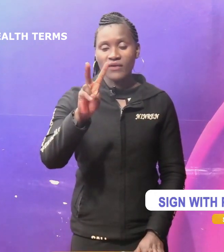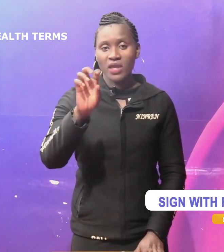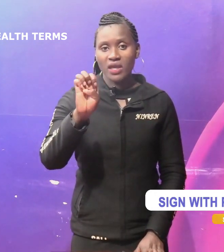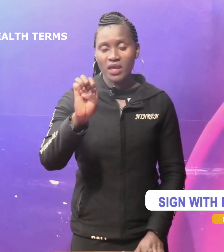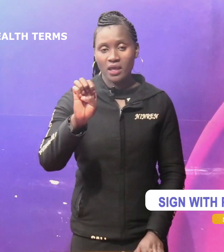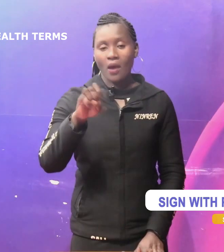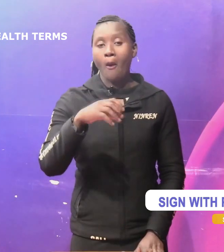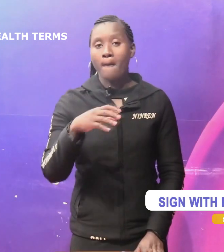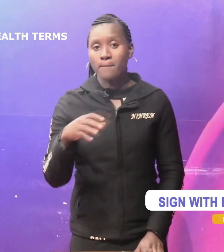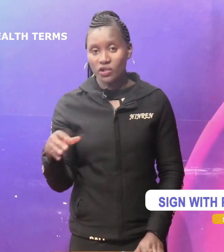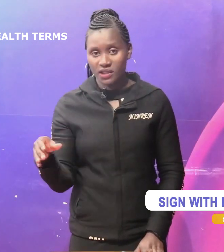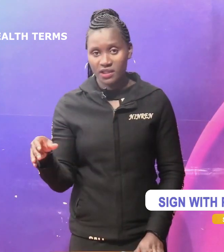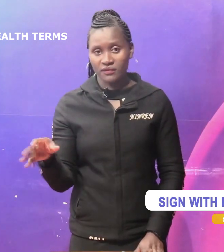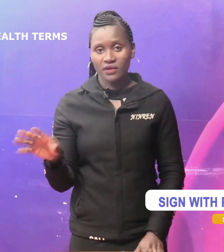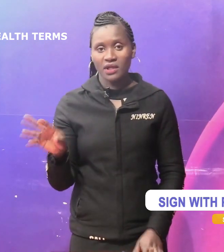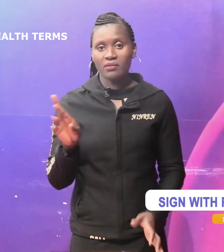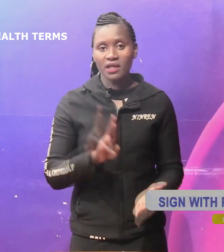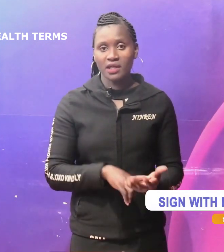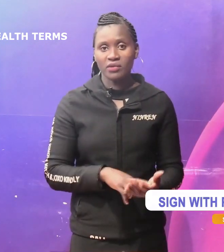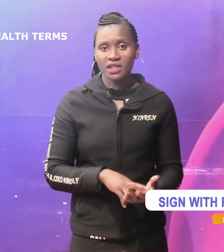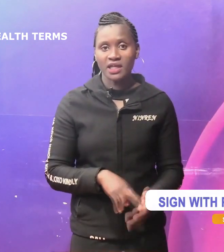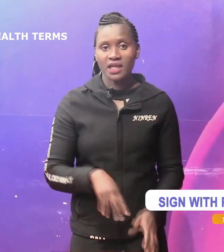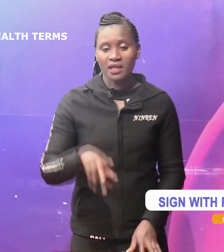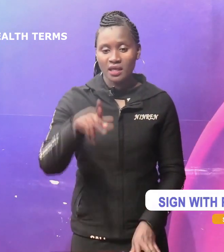Positive. Positive. Let me repeat it again.